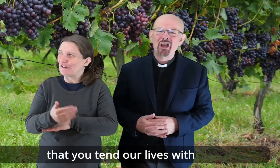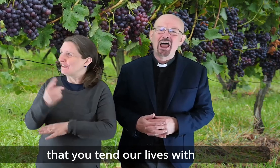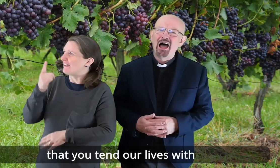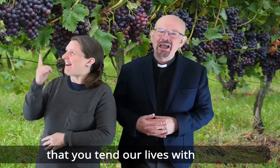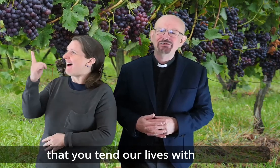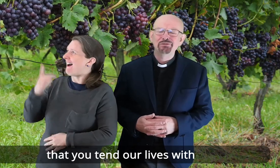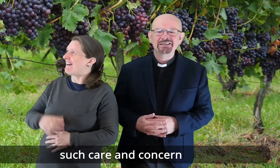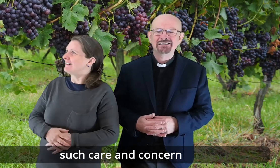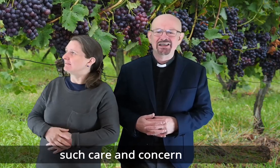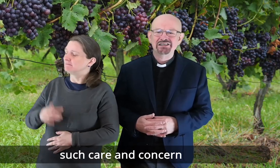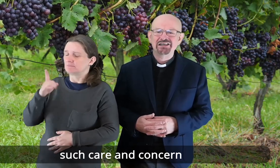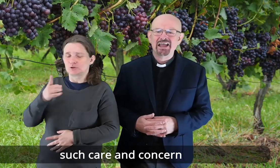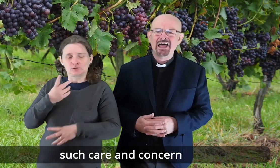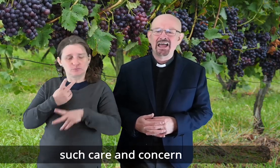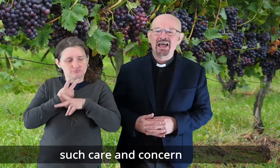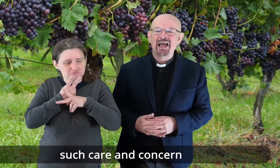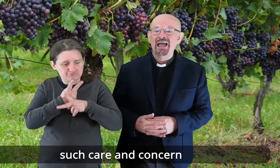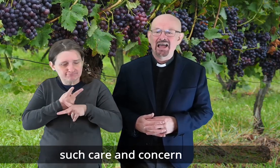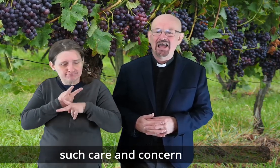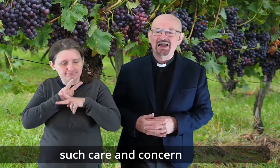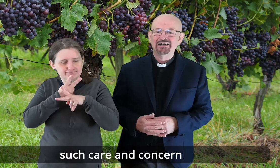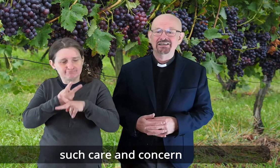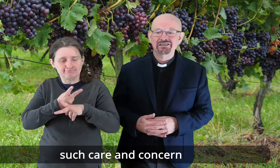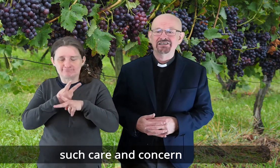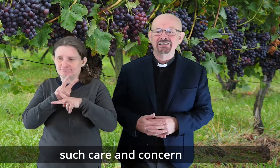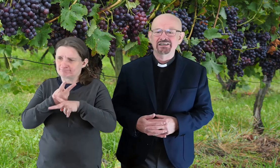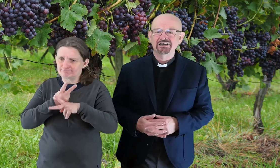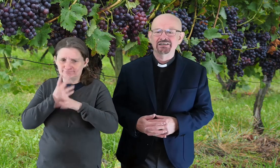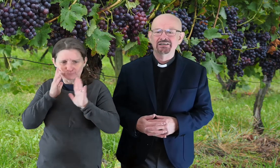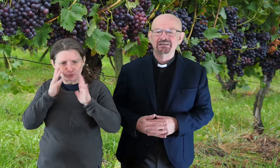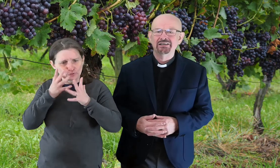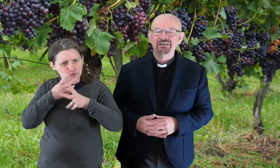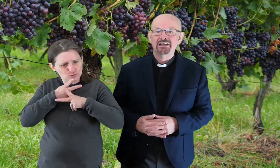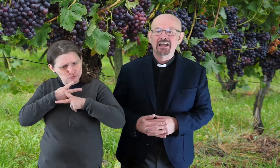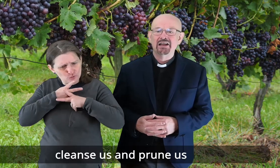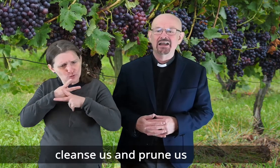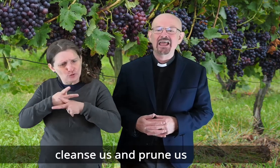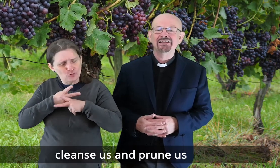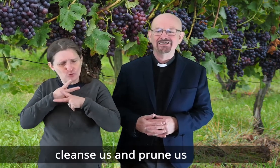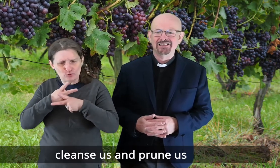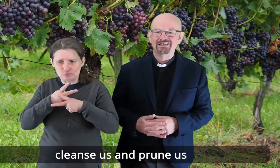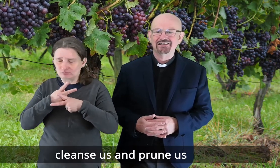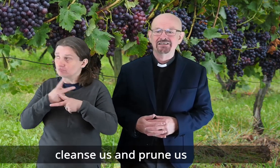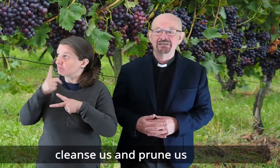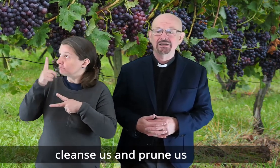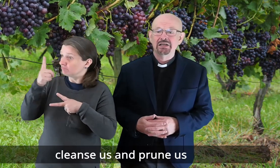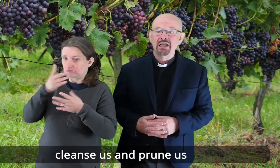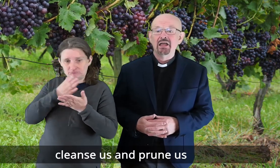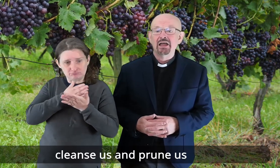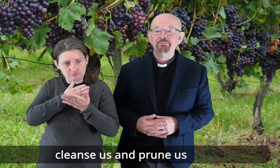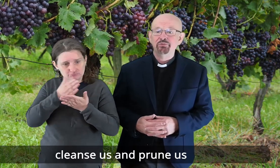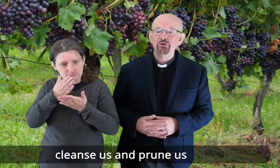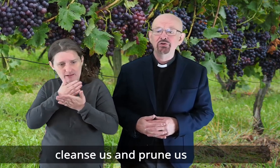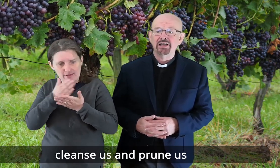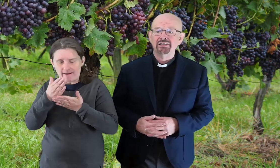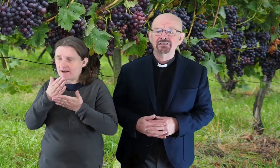lives with such care and concern. Cleanse us and prune us